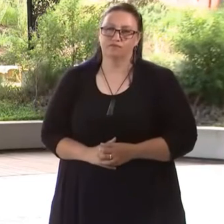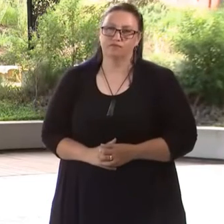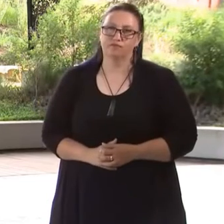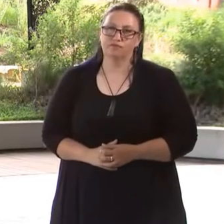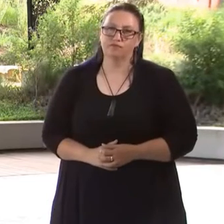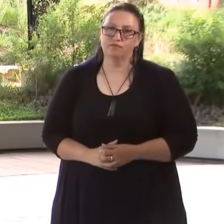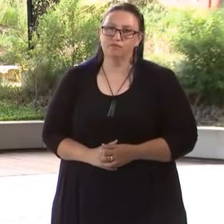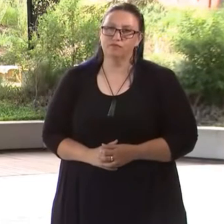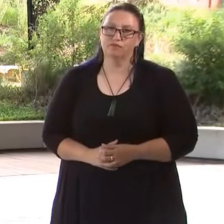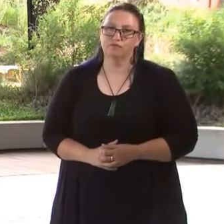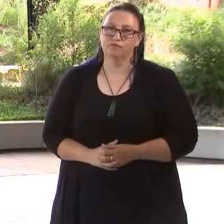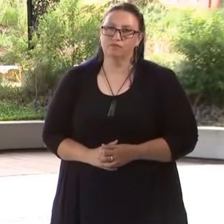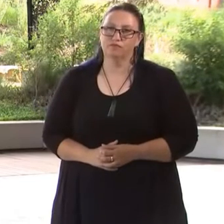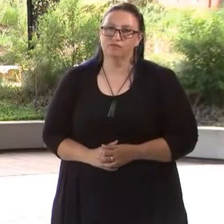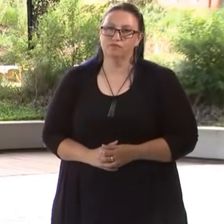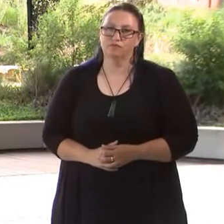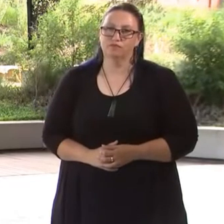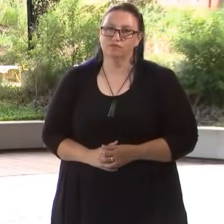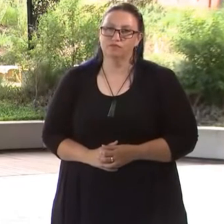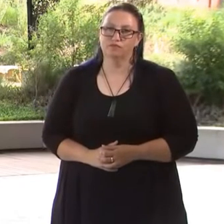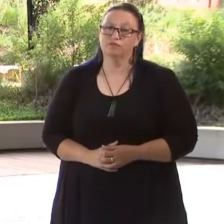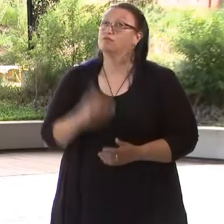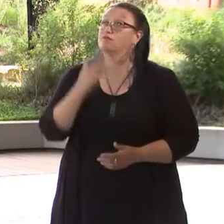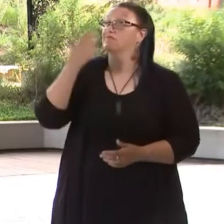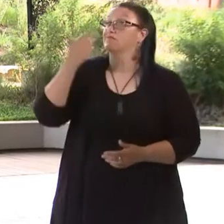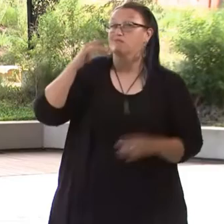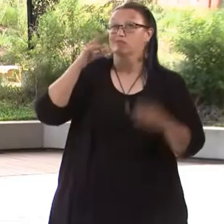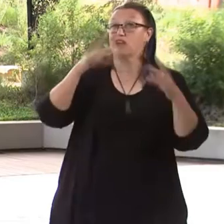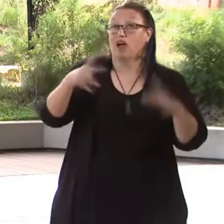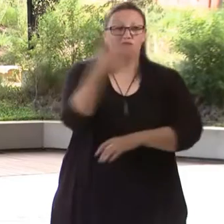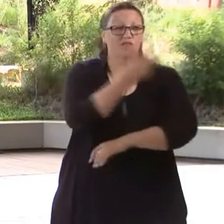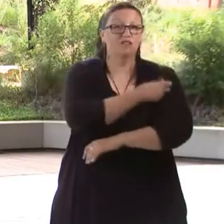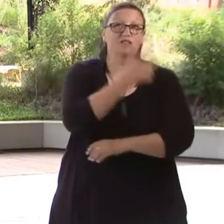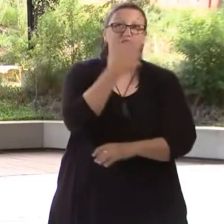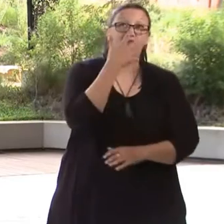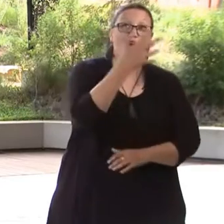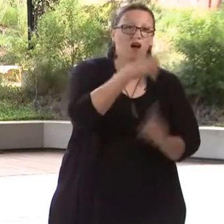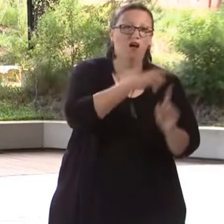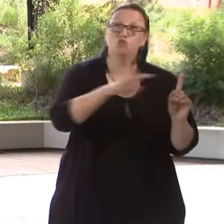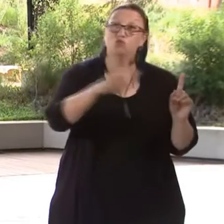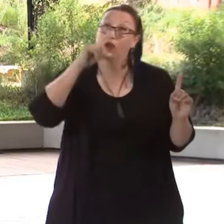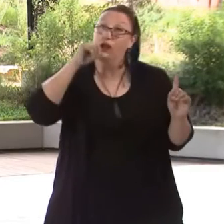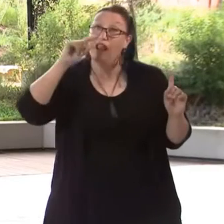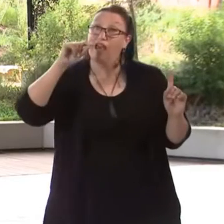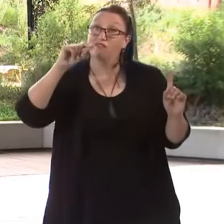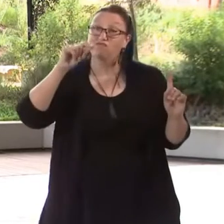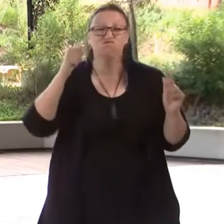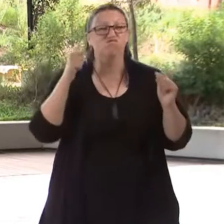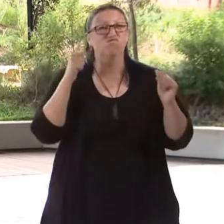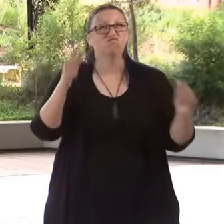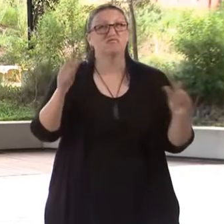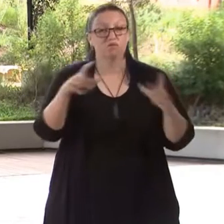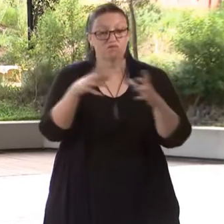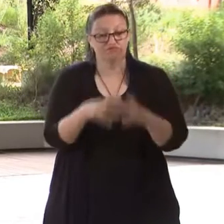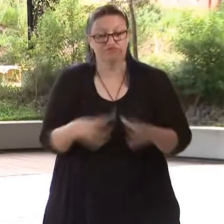is pleasing to see the number of children 5 to 11 have increased again this week. As we've reported earlier, we're now